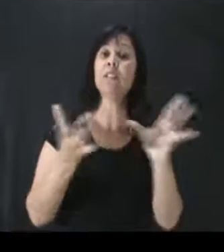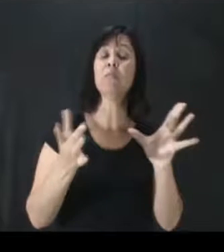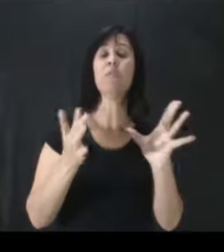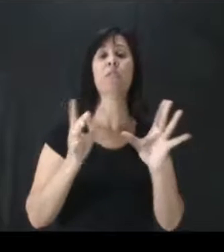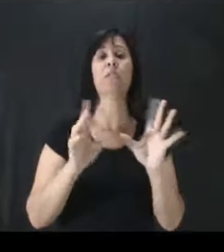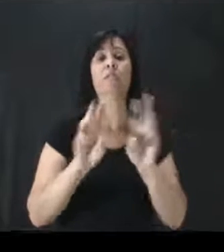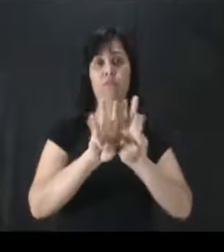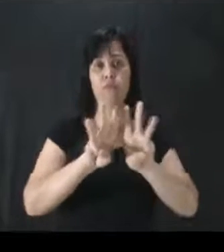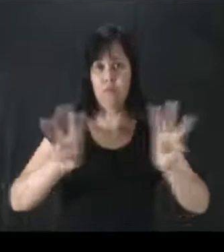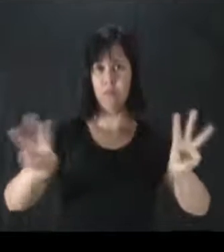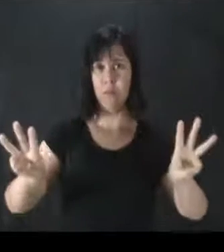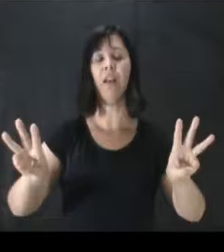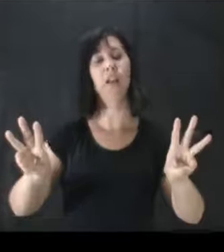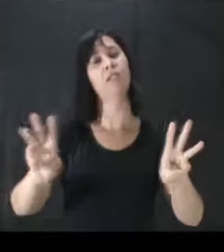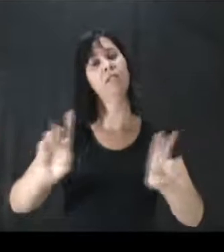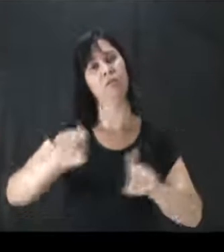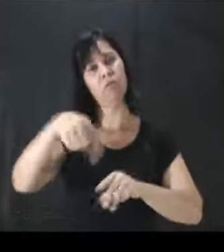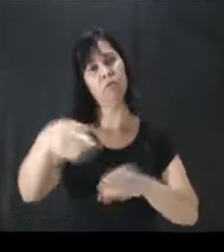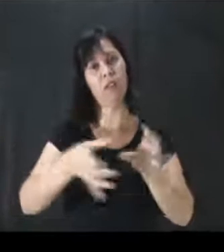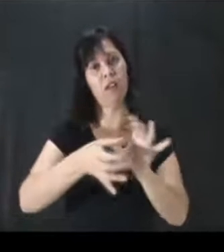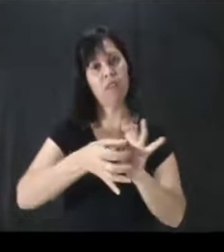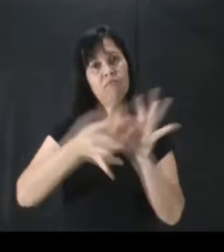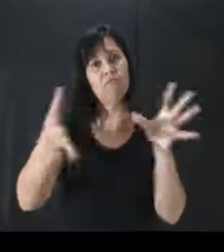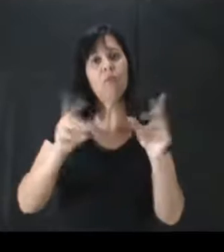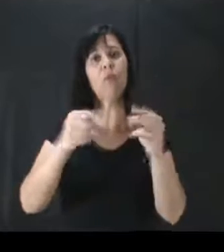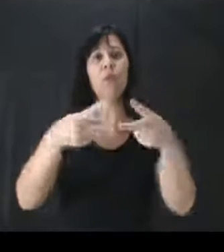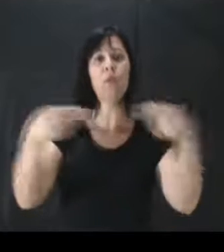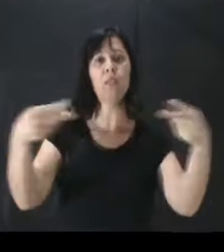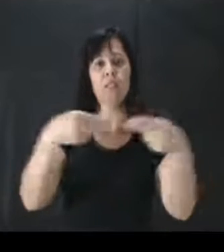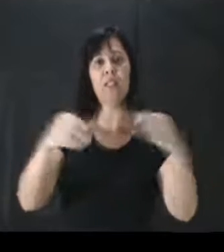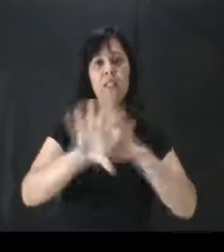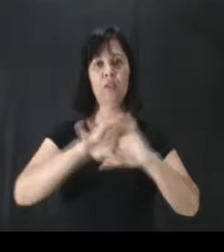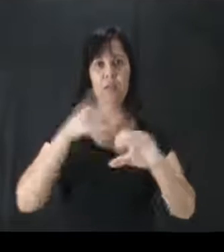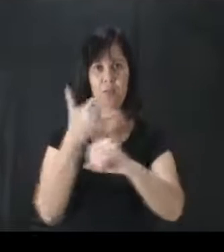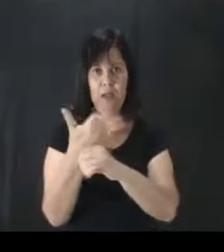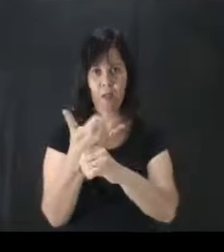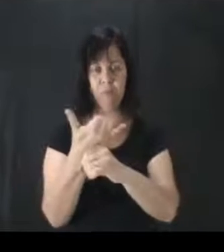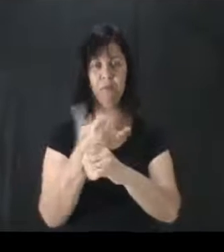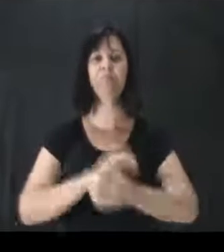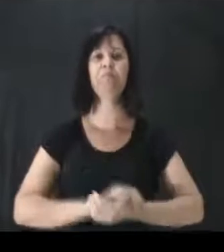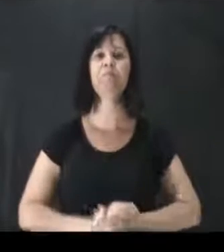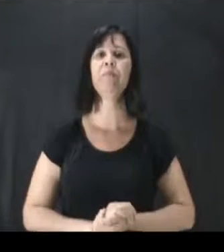accessed in Portuguese, so I will leave the link to the channel staff, okay?